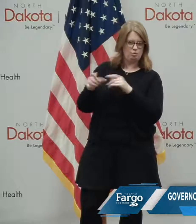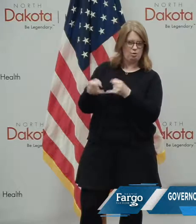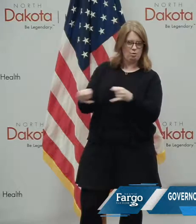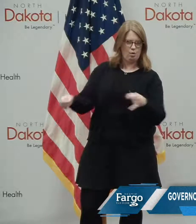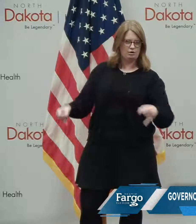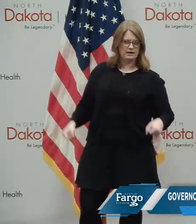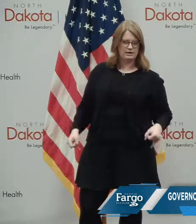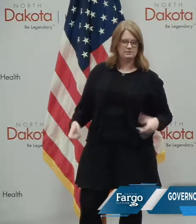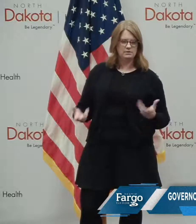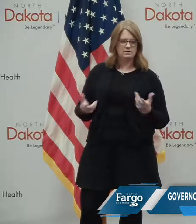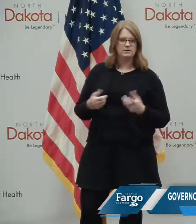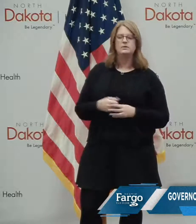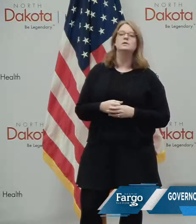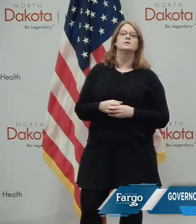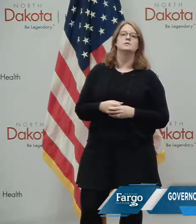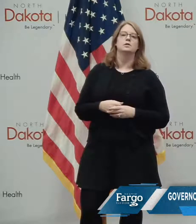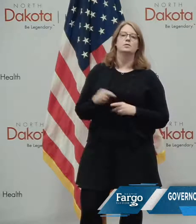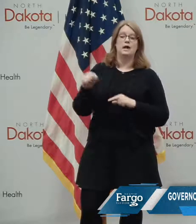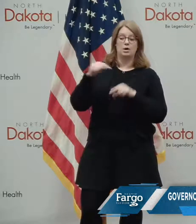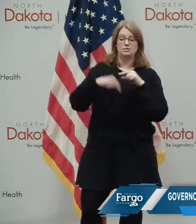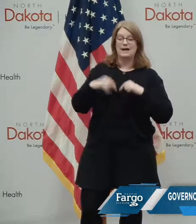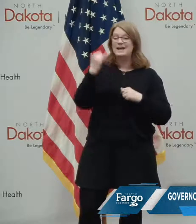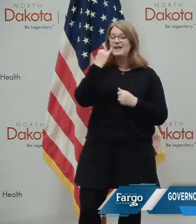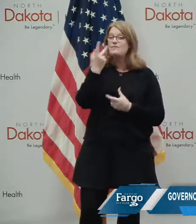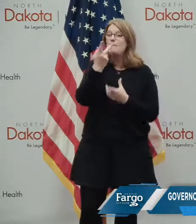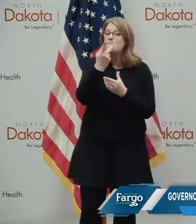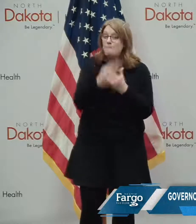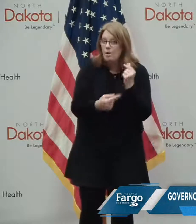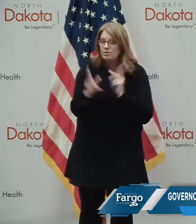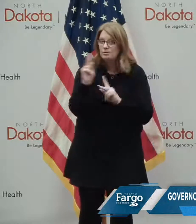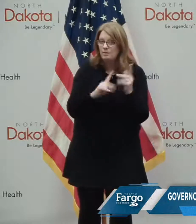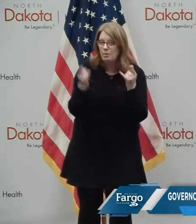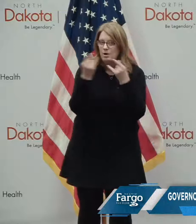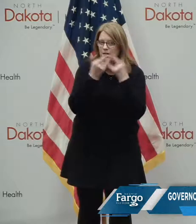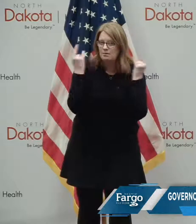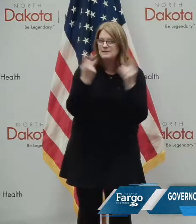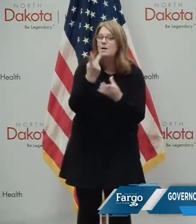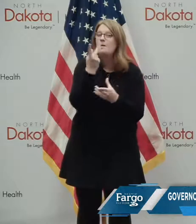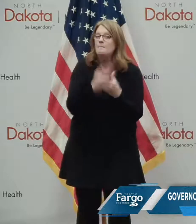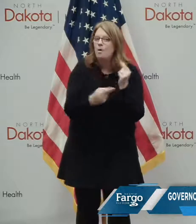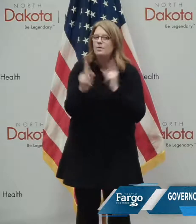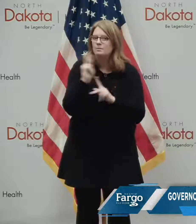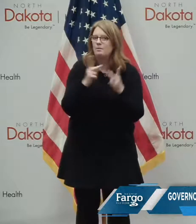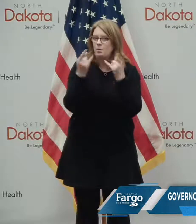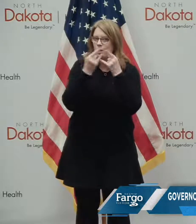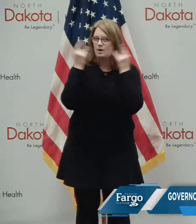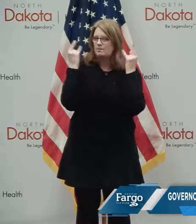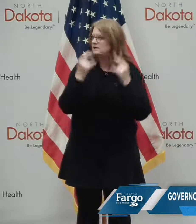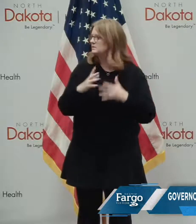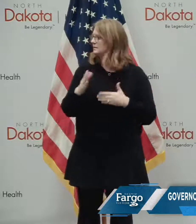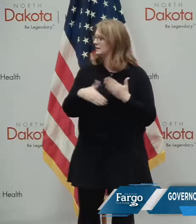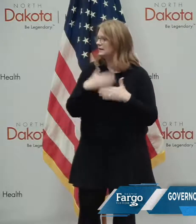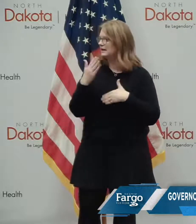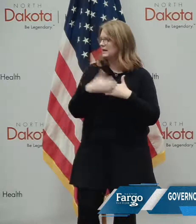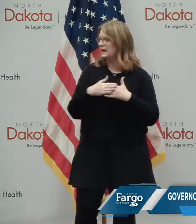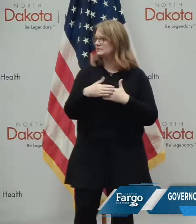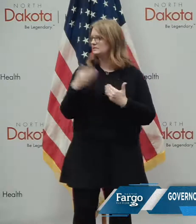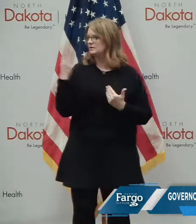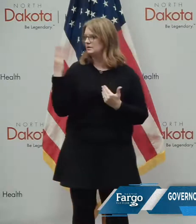So it does apply retroactively if both parties were wearing masks. Next up, we'd like